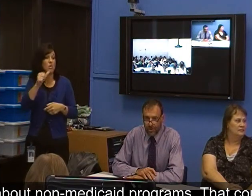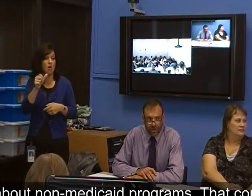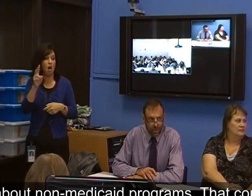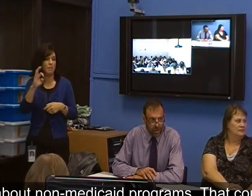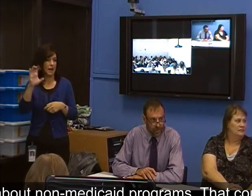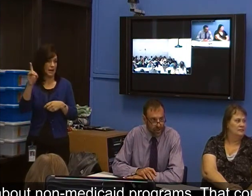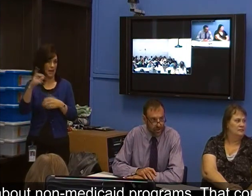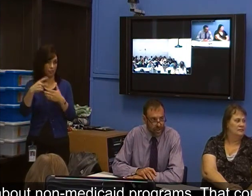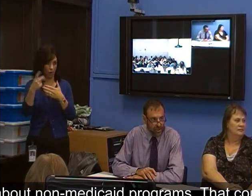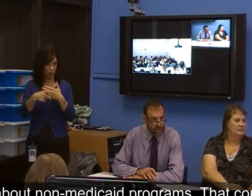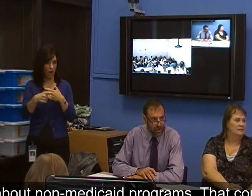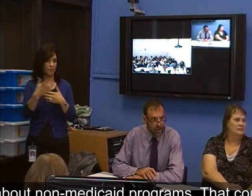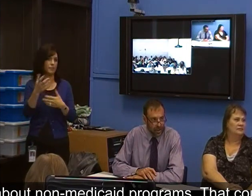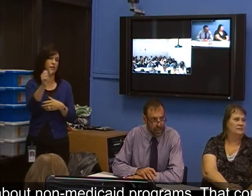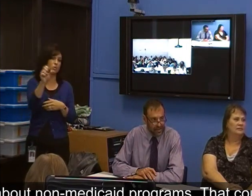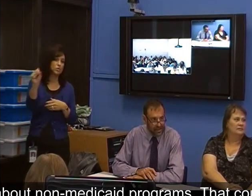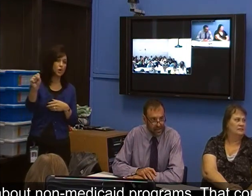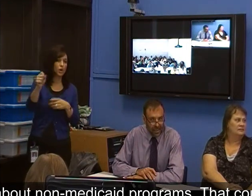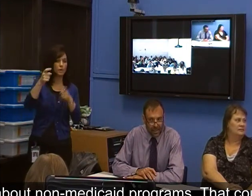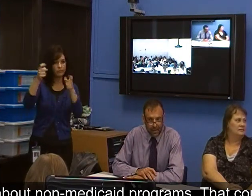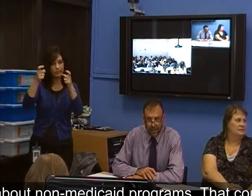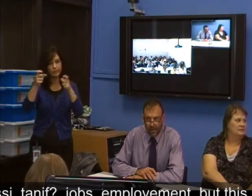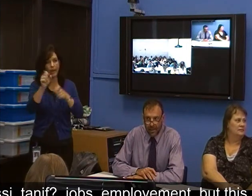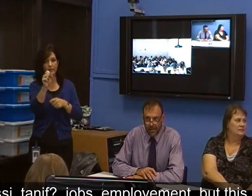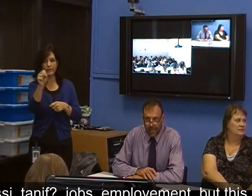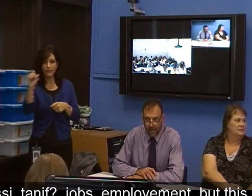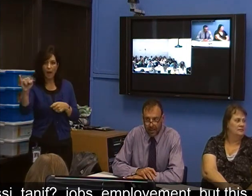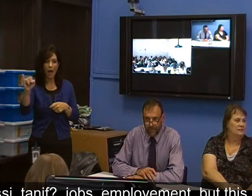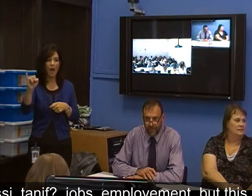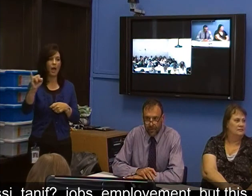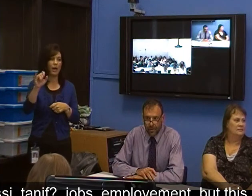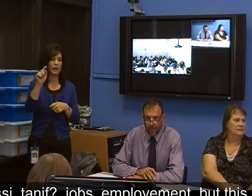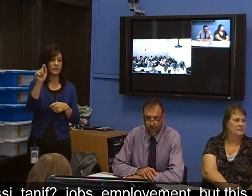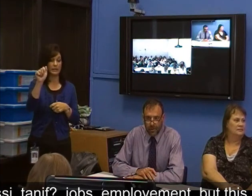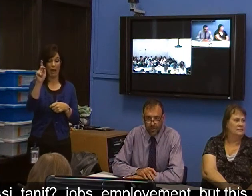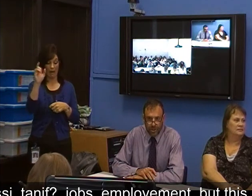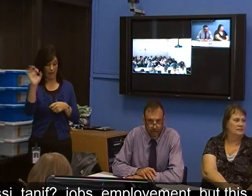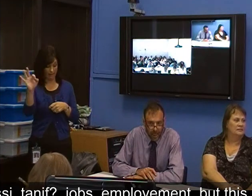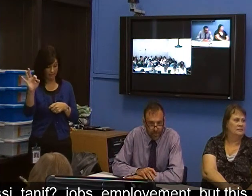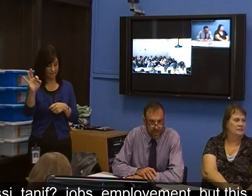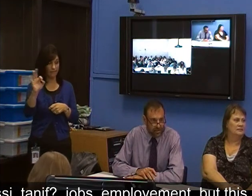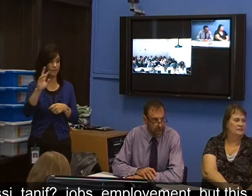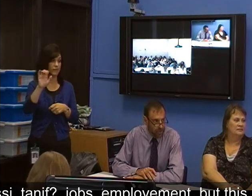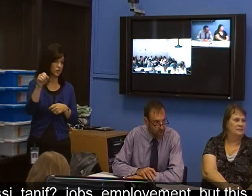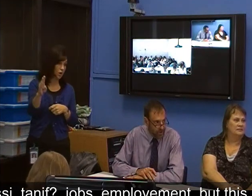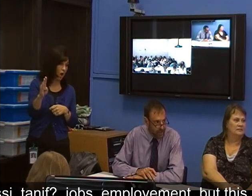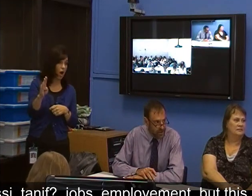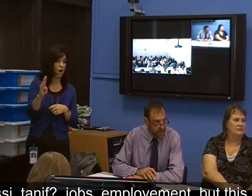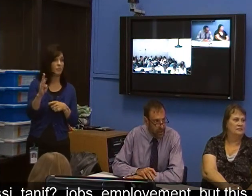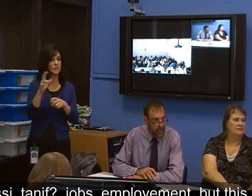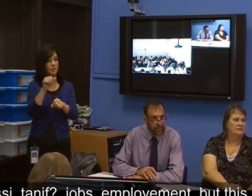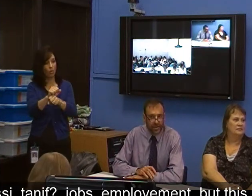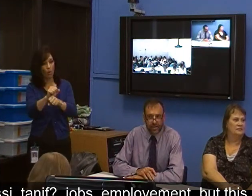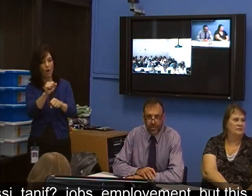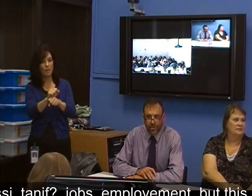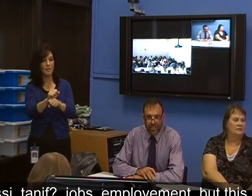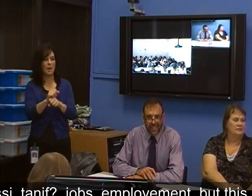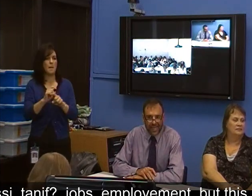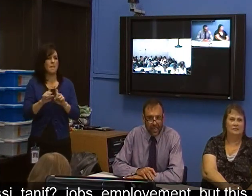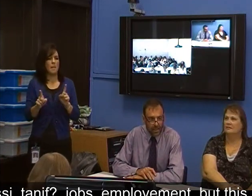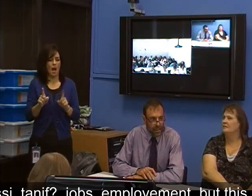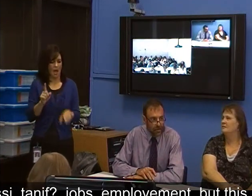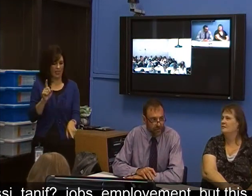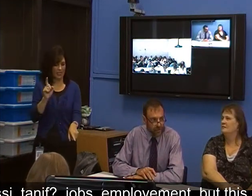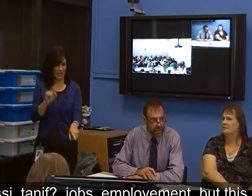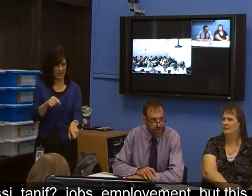be Social Security Administration, SSI, TANF, jobs, employment. But this is